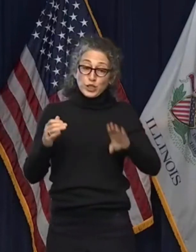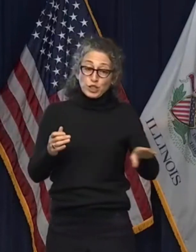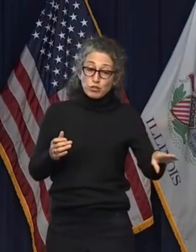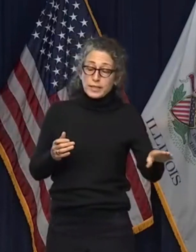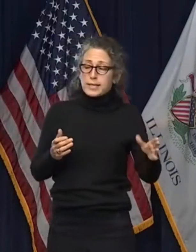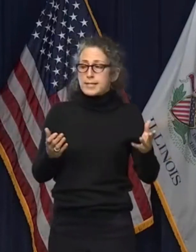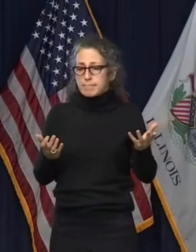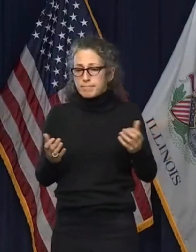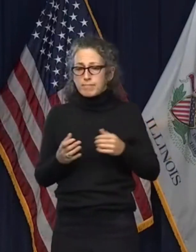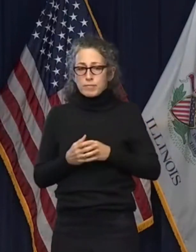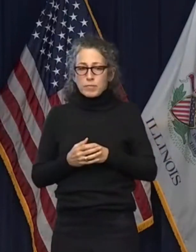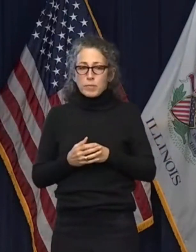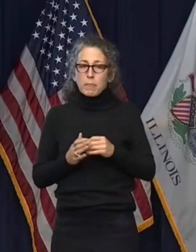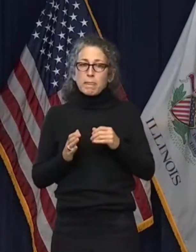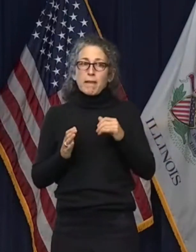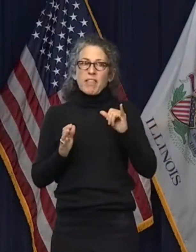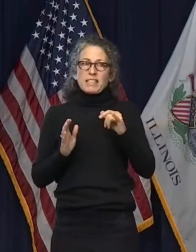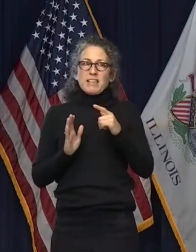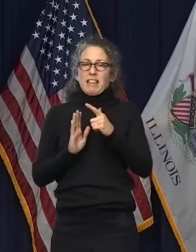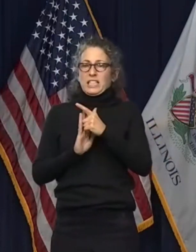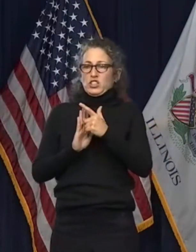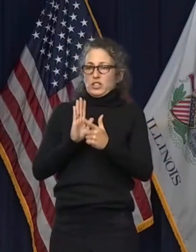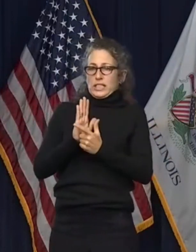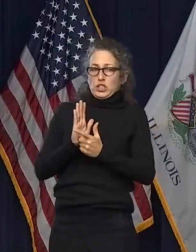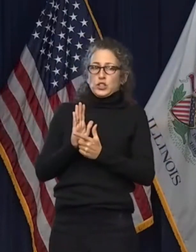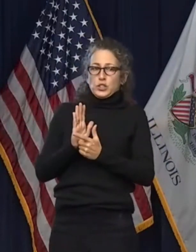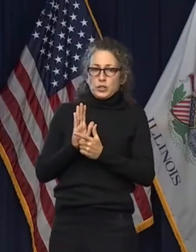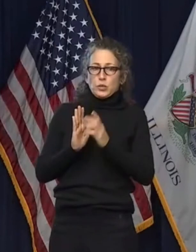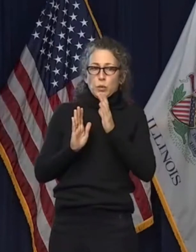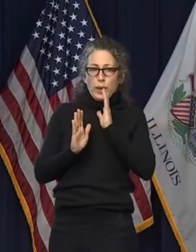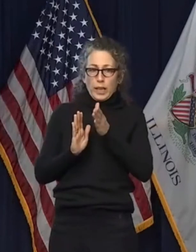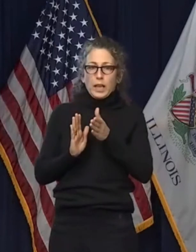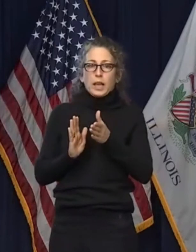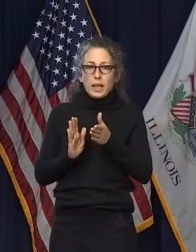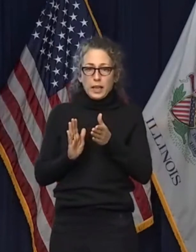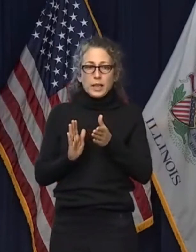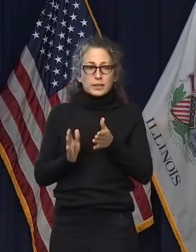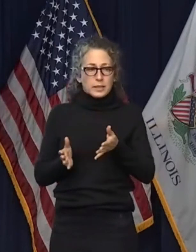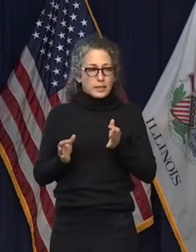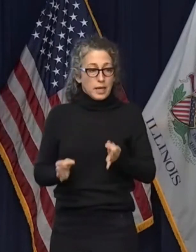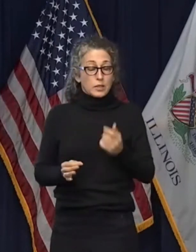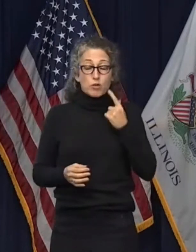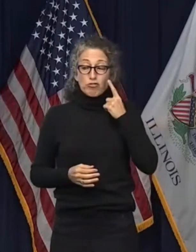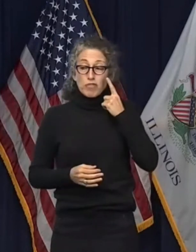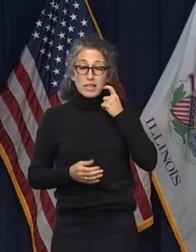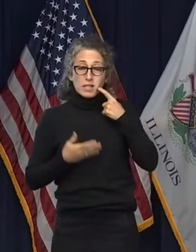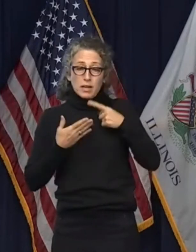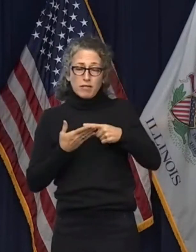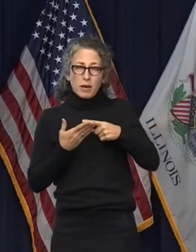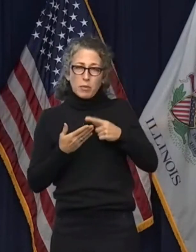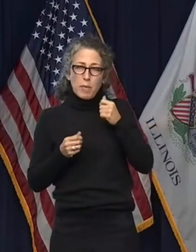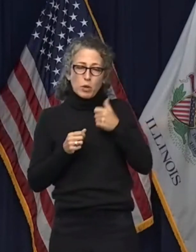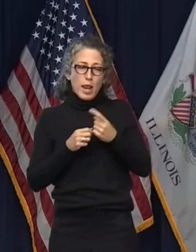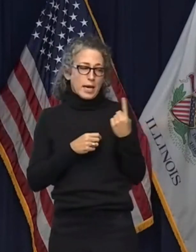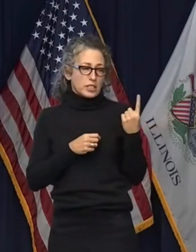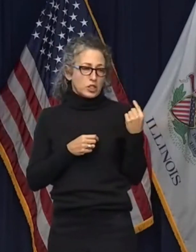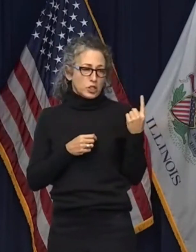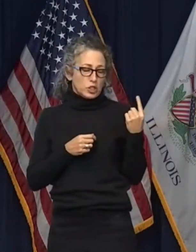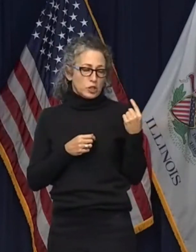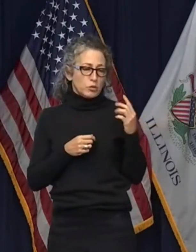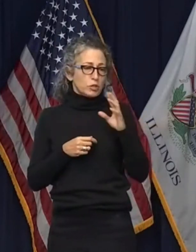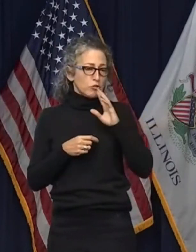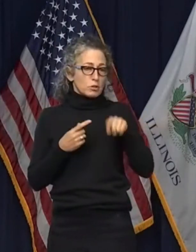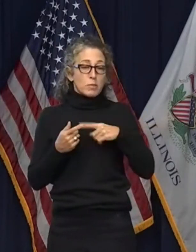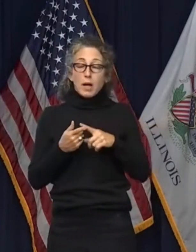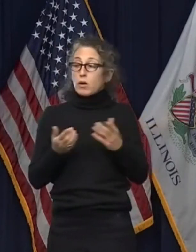to be legislated. And I think some of the recent conversations a year ago when we were talking